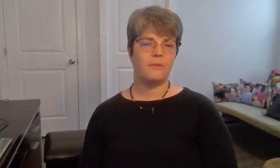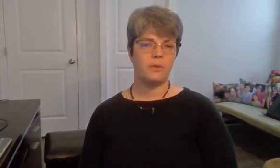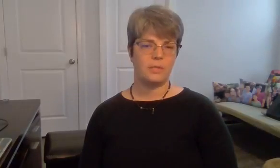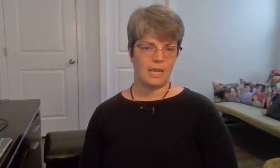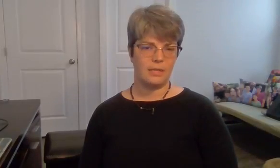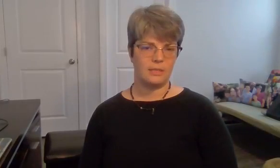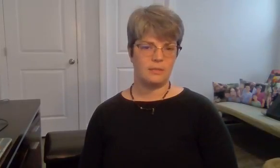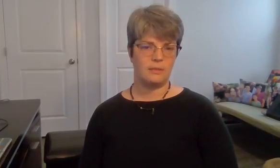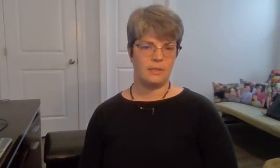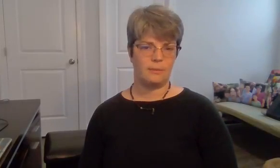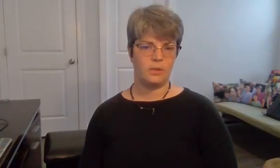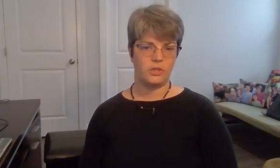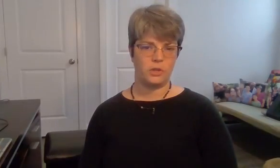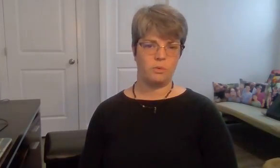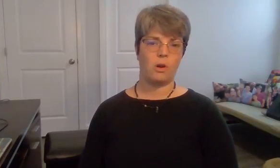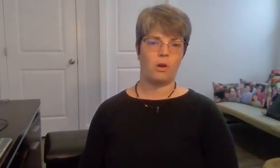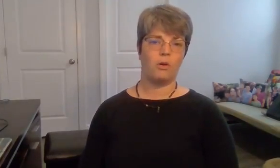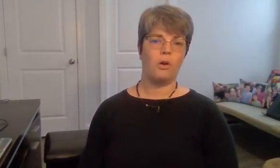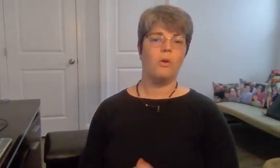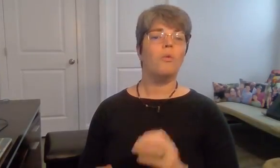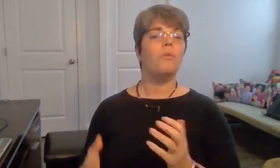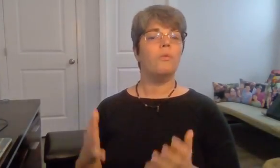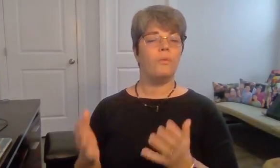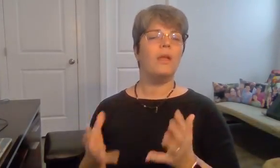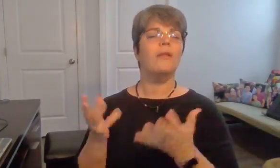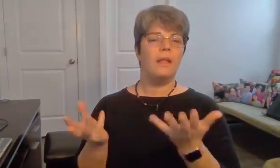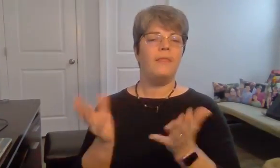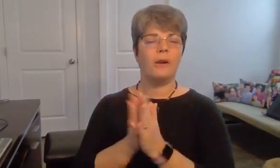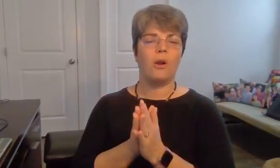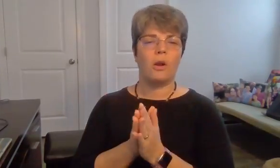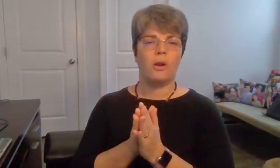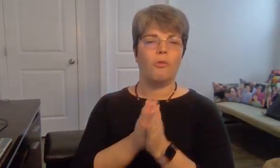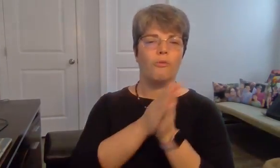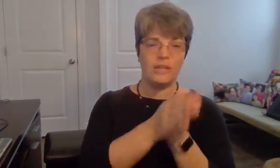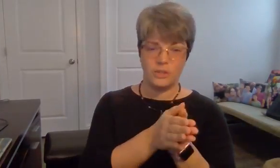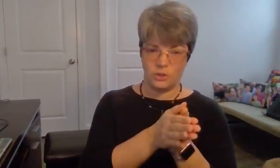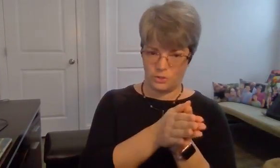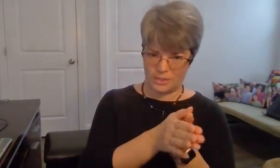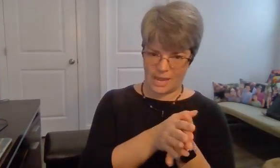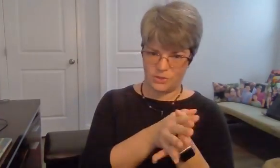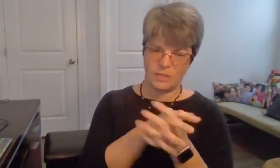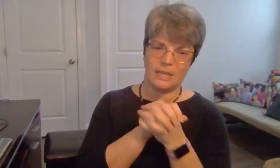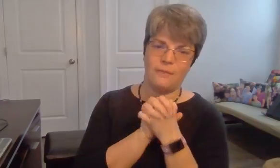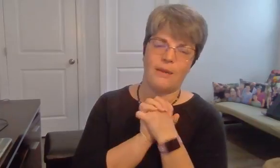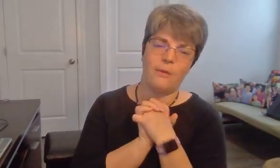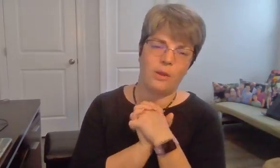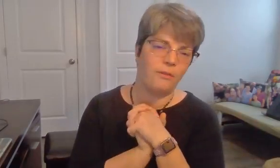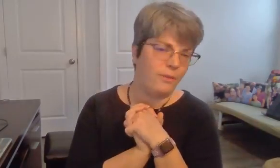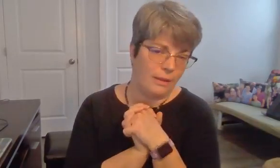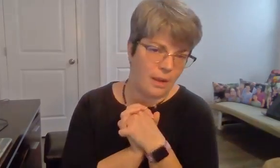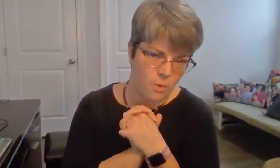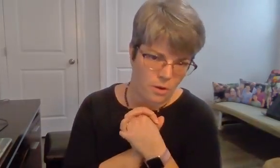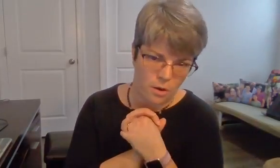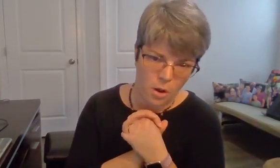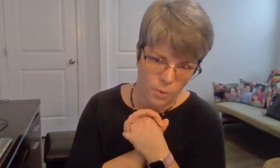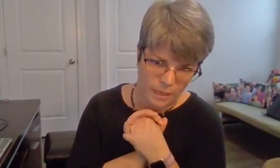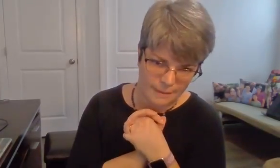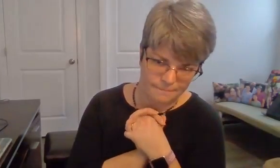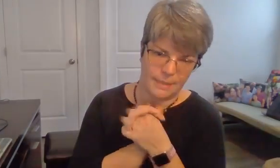those signs that I'm going to show you there are regional signs, just like if I were to go to Philly, I'd order a hoagie, but